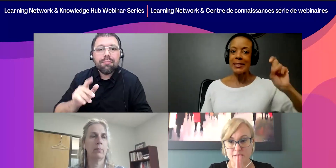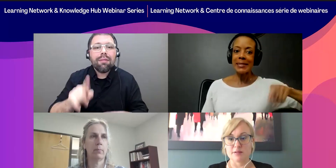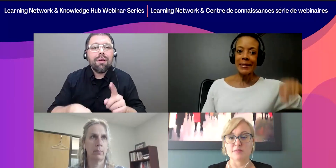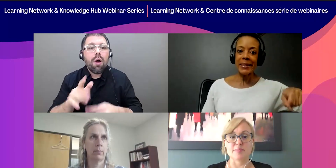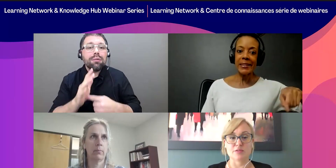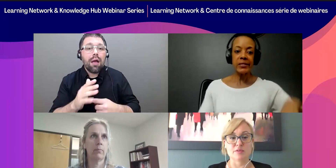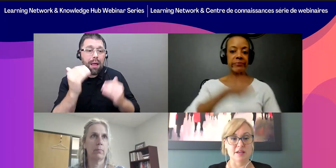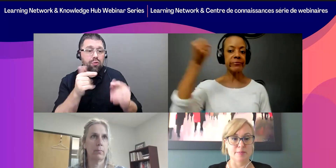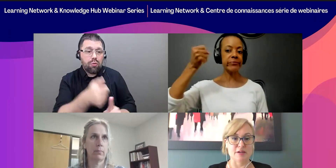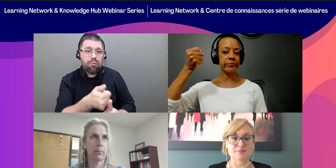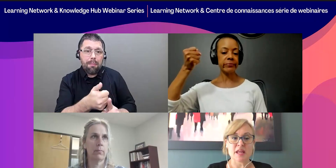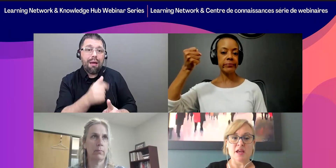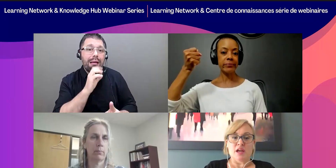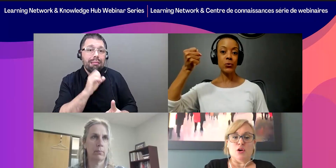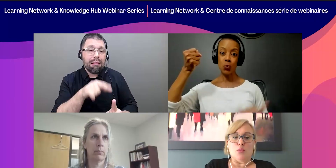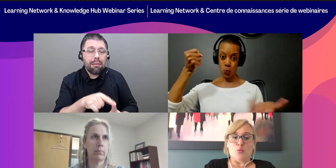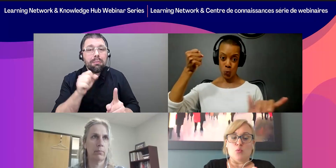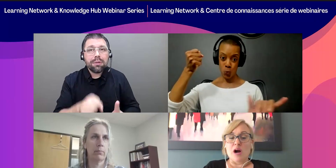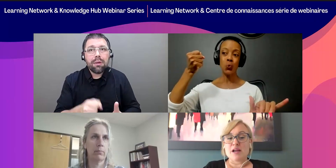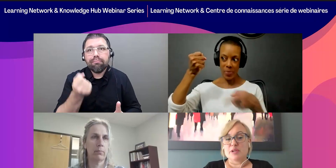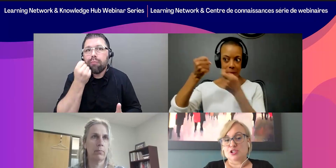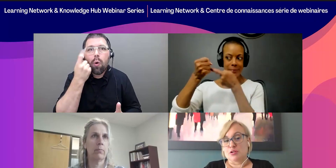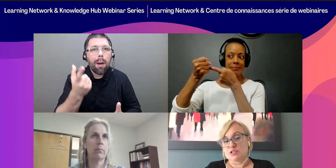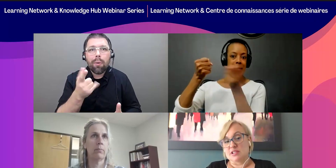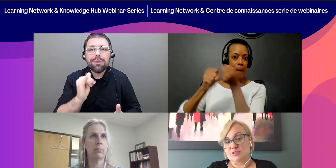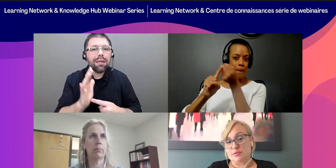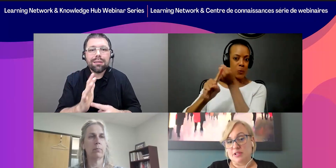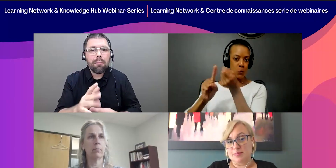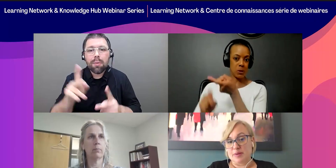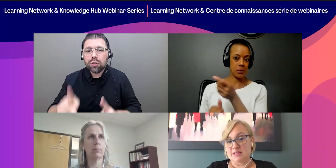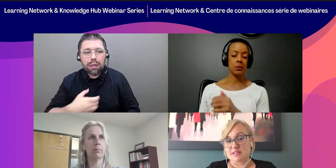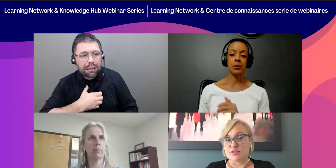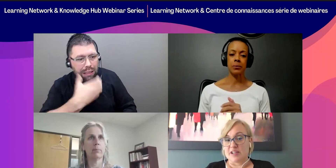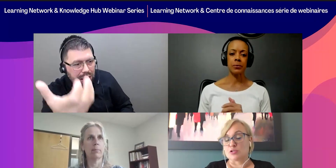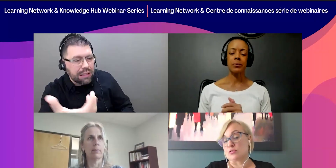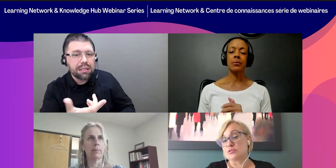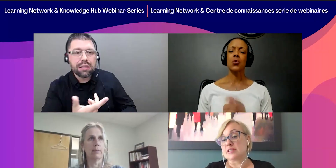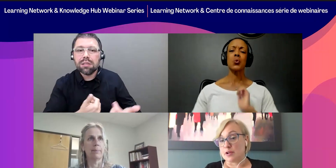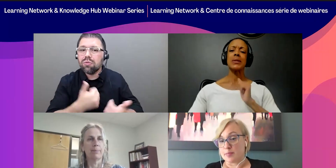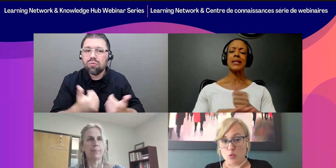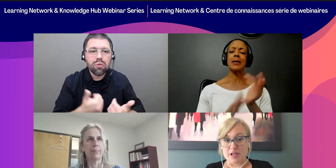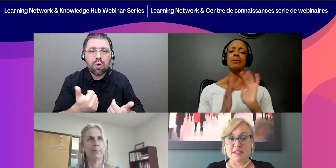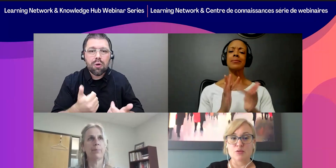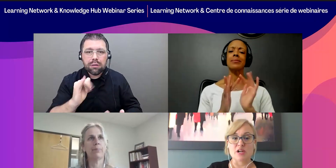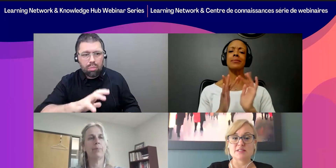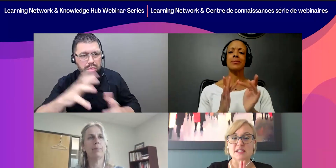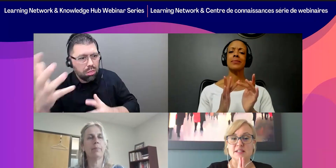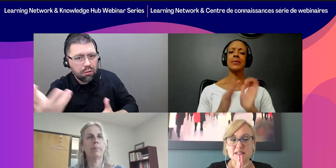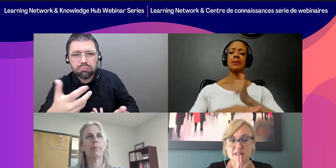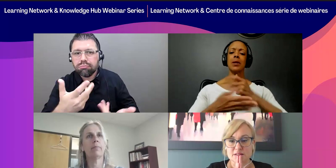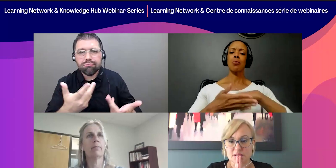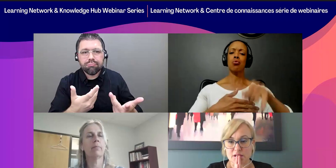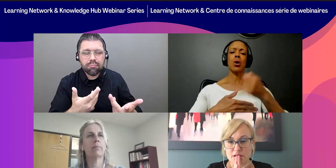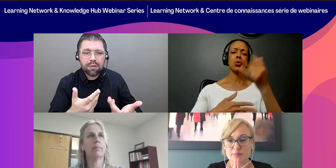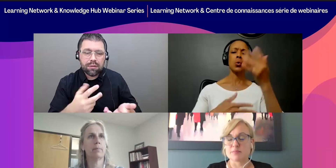also something to think about. Why we chose an internet-based intervention, or to develop one, was